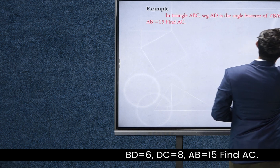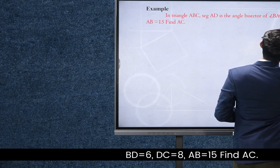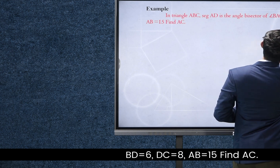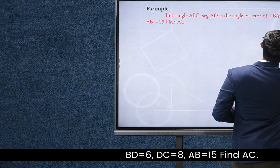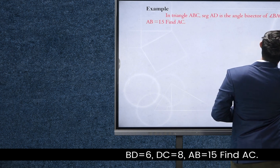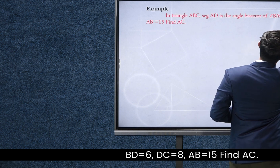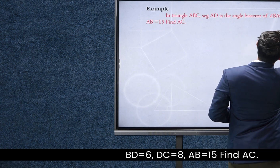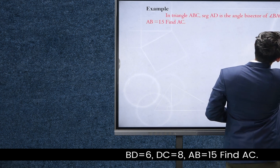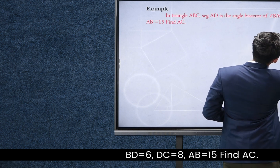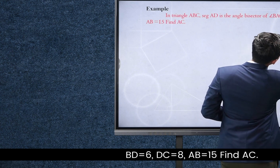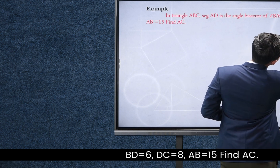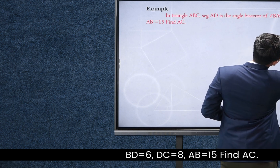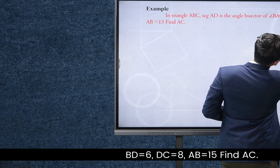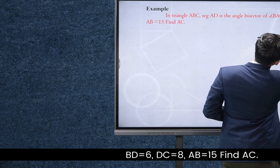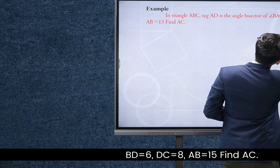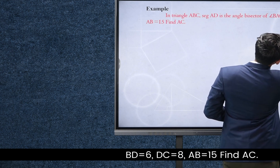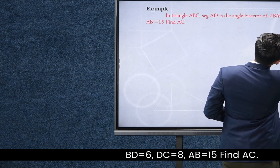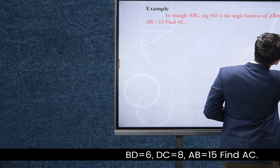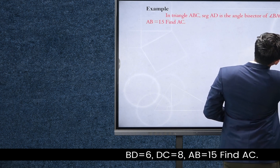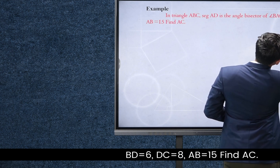15. Find AC.